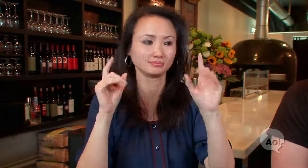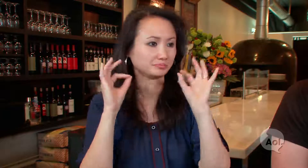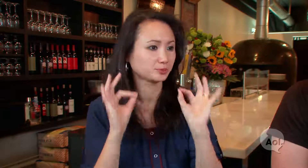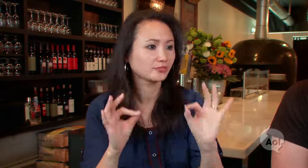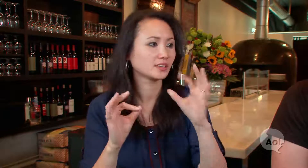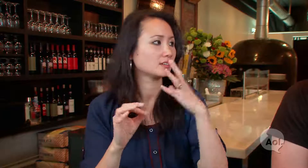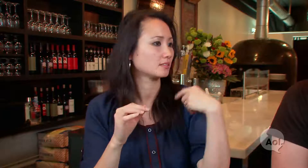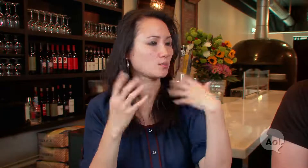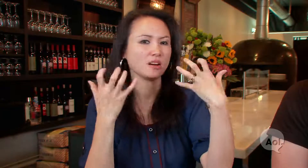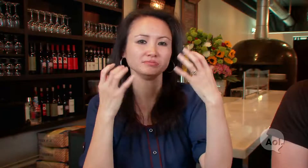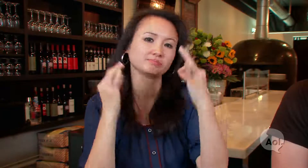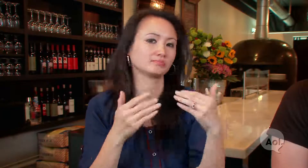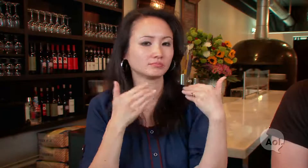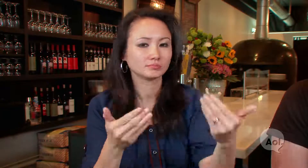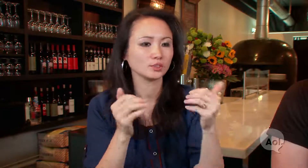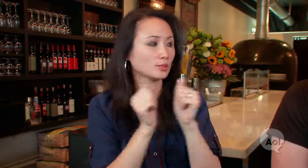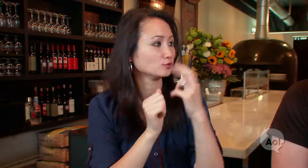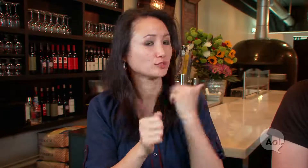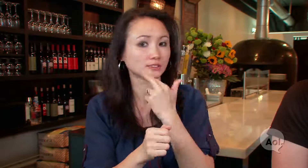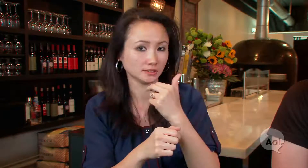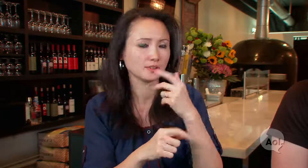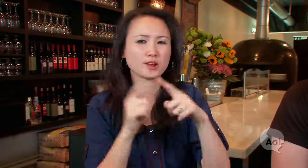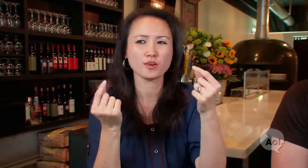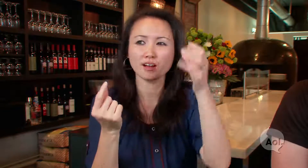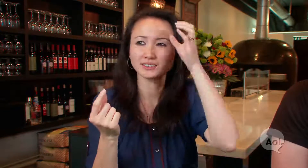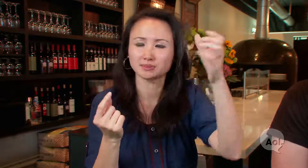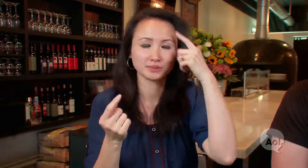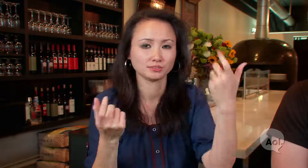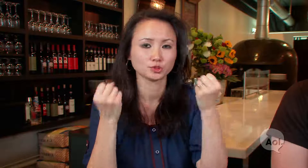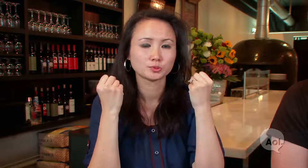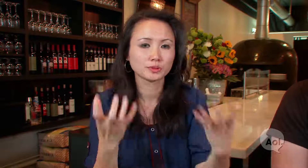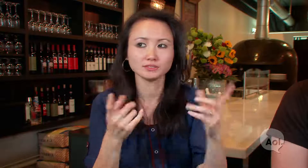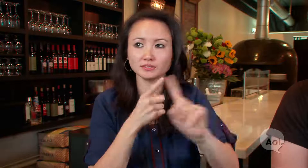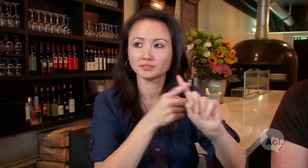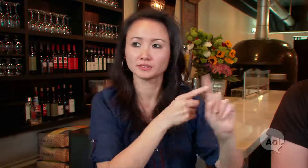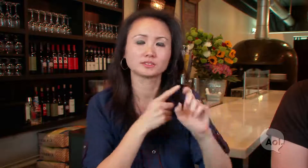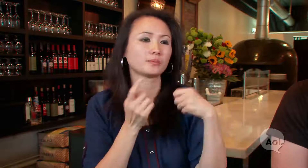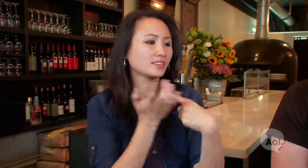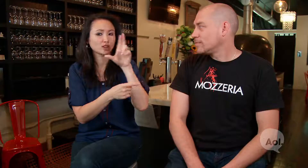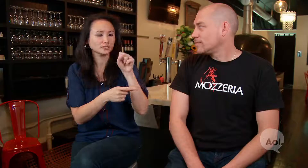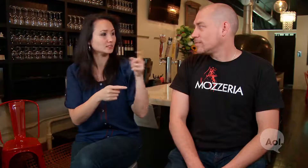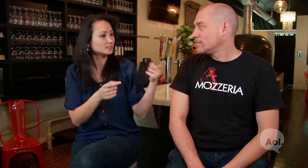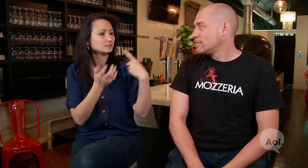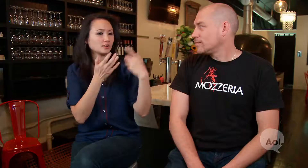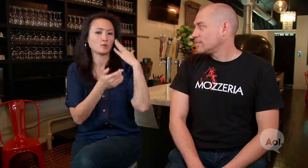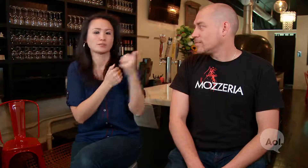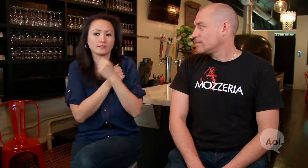presented itself to open a restaurant, we had to decide what kind of cuisine, because everything exists in San Francisco already. I knew that Russ loves Italian